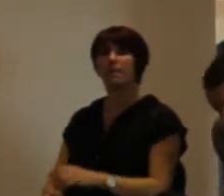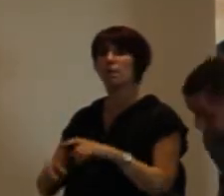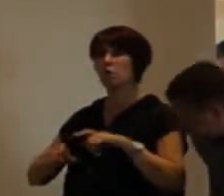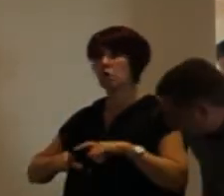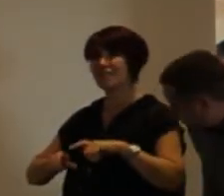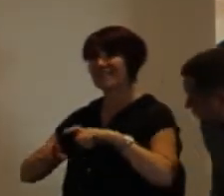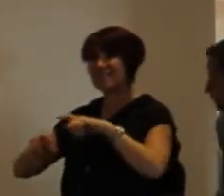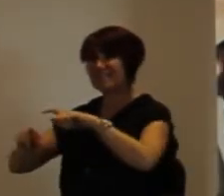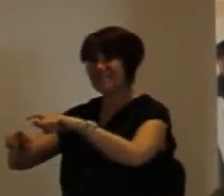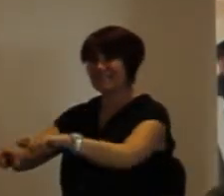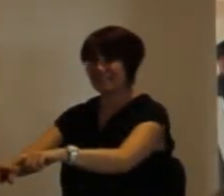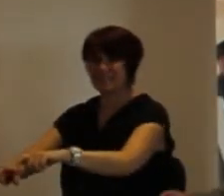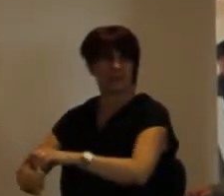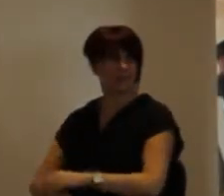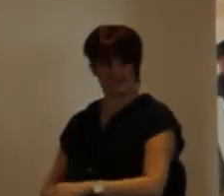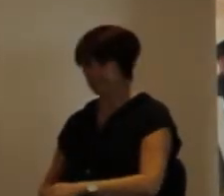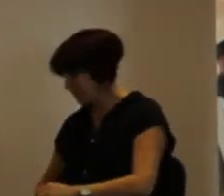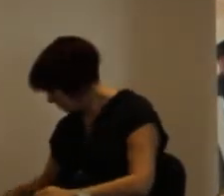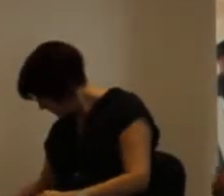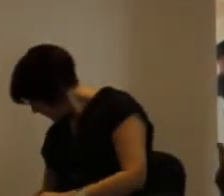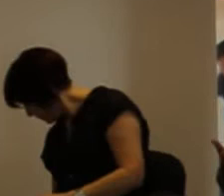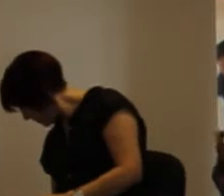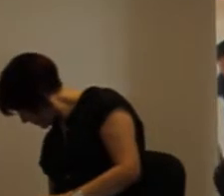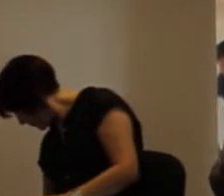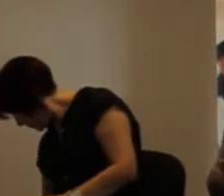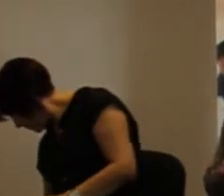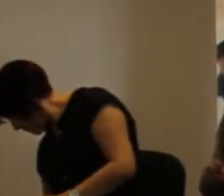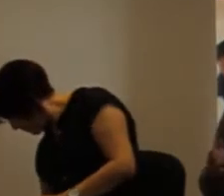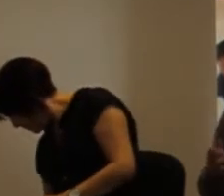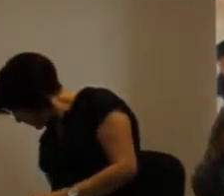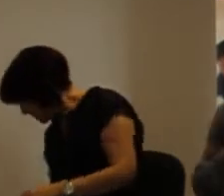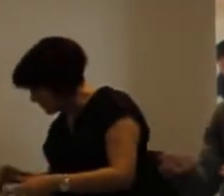Consistency in approach. You mentioned there the normal way of working for a learner.